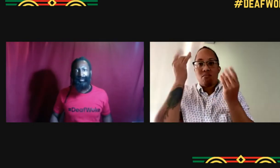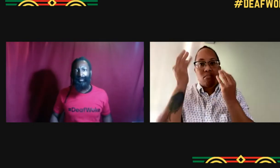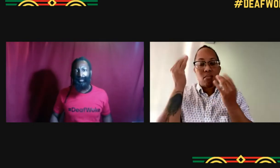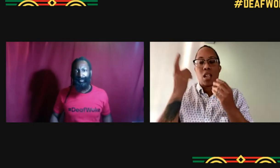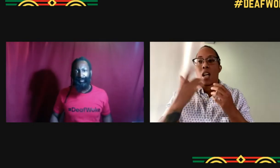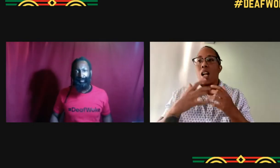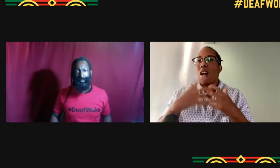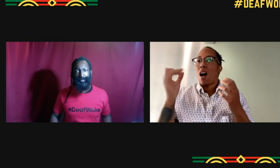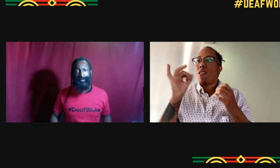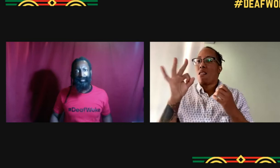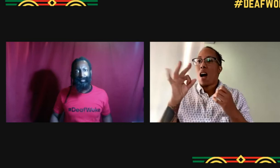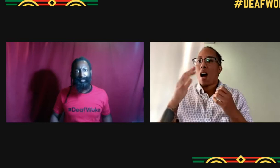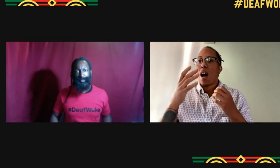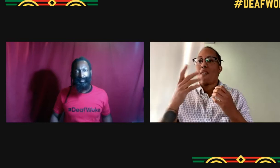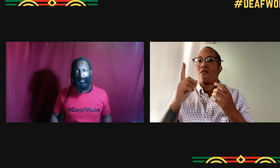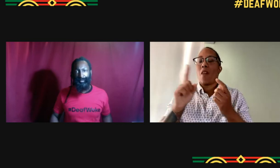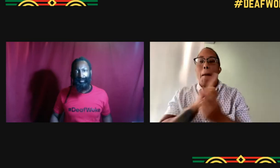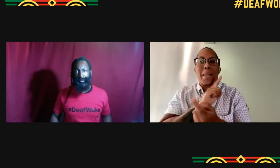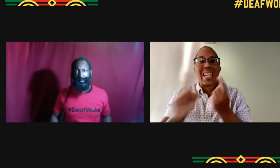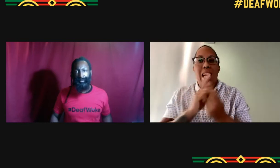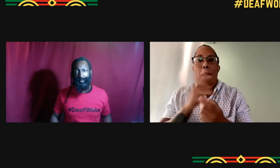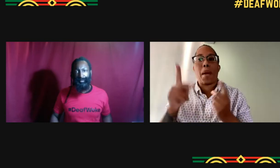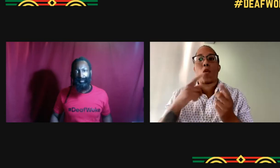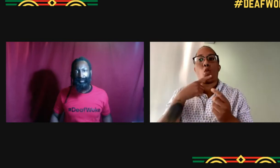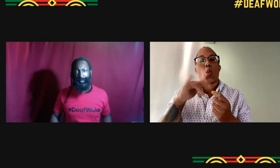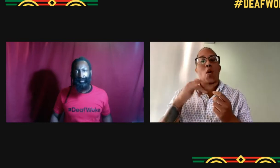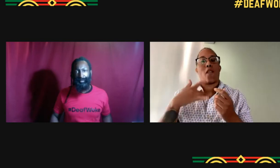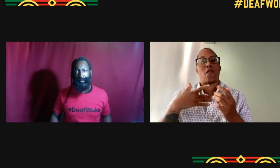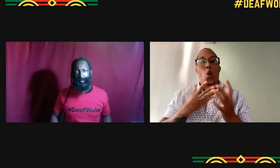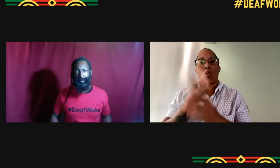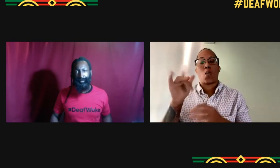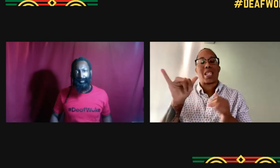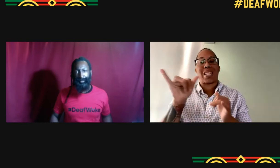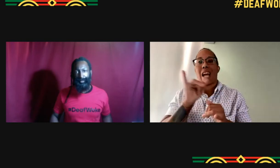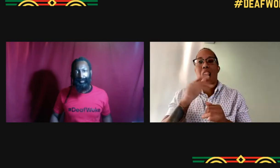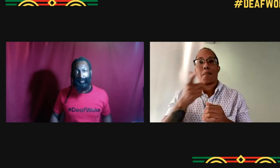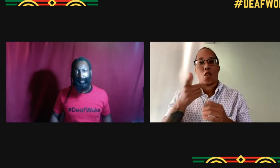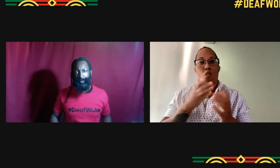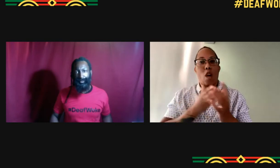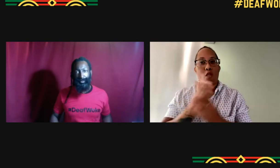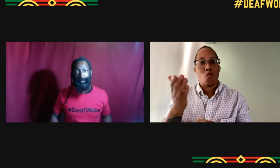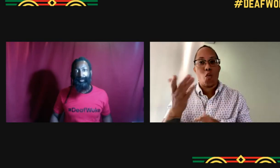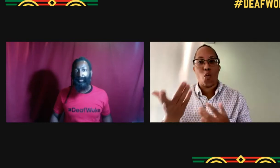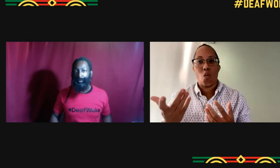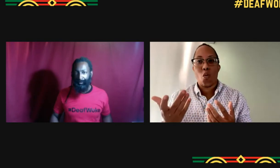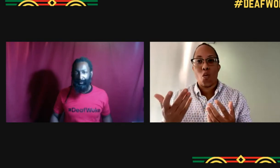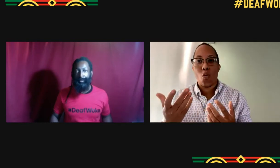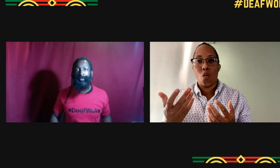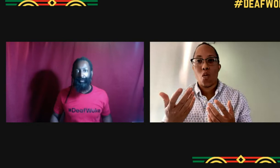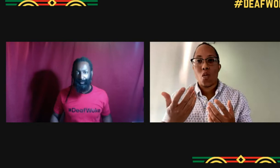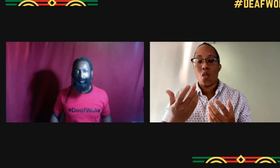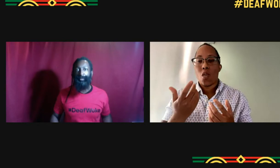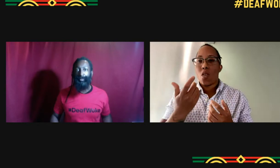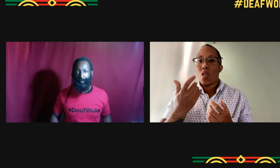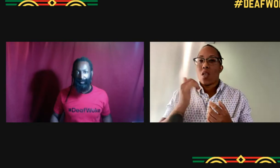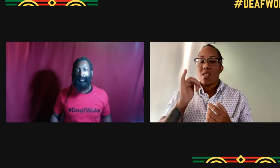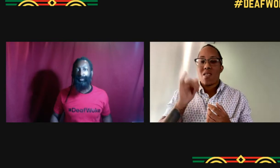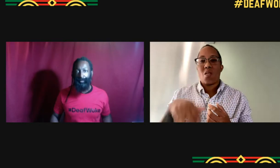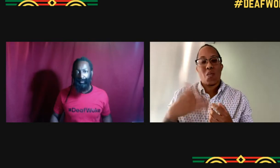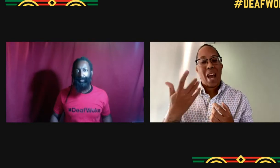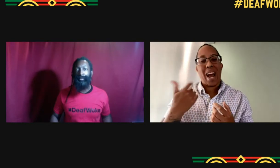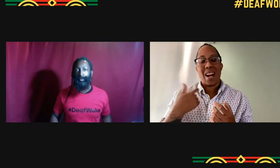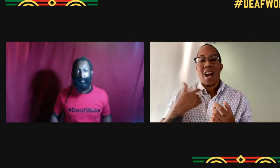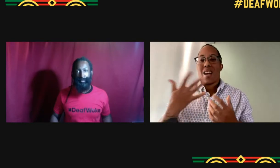downs, a lot of thinking, a lot of meeting people, feeling similar connection where who